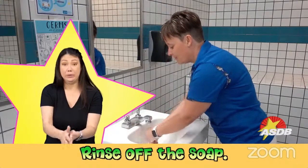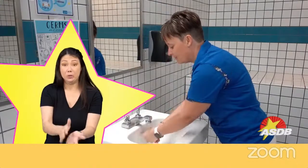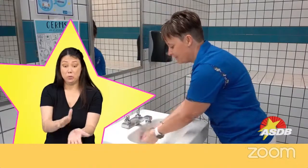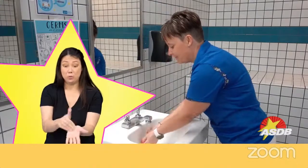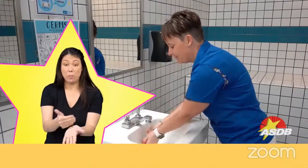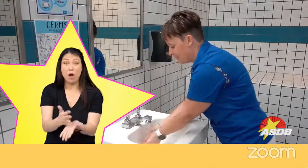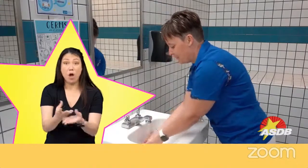soap,